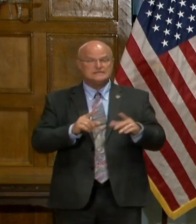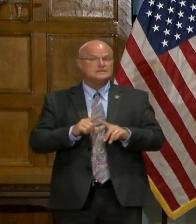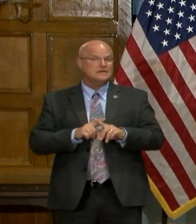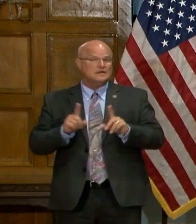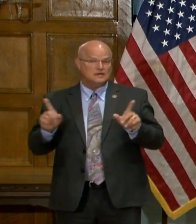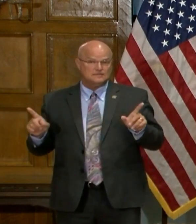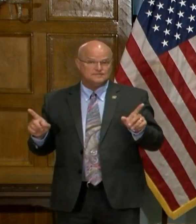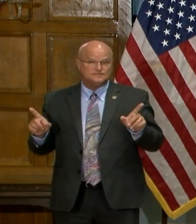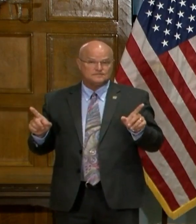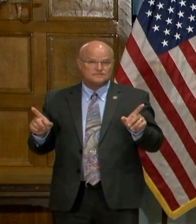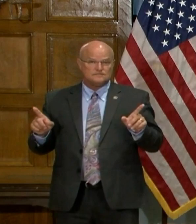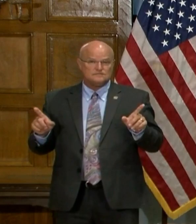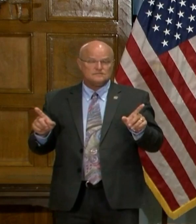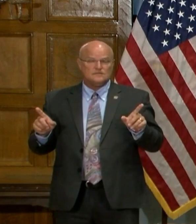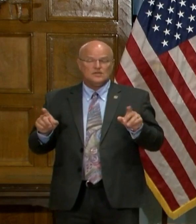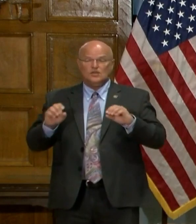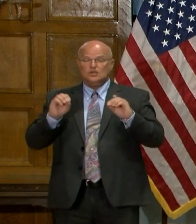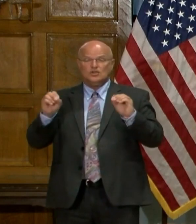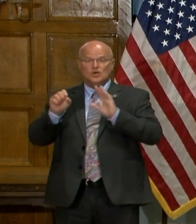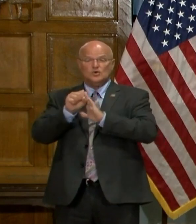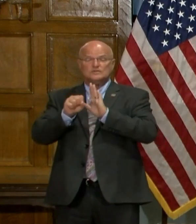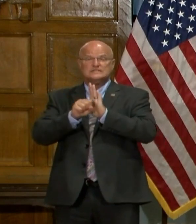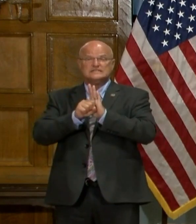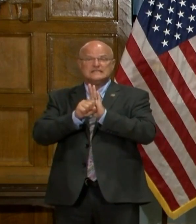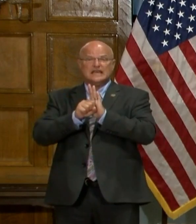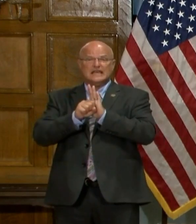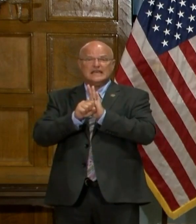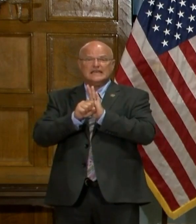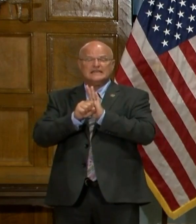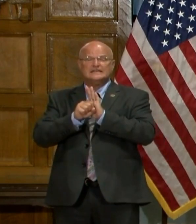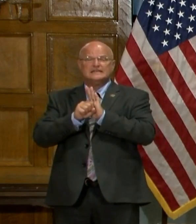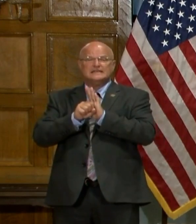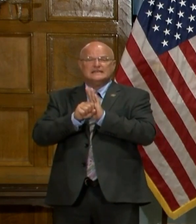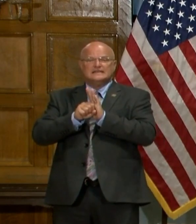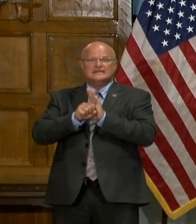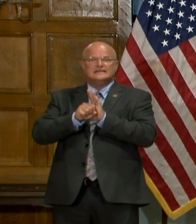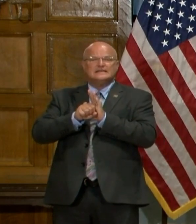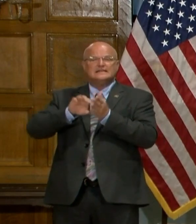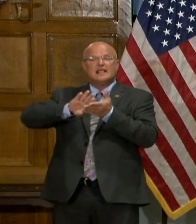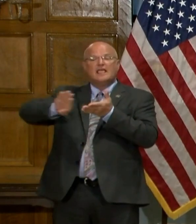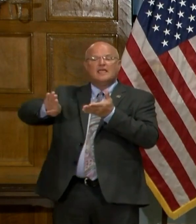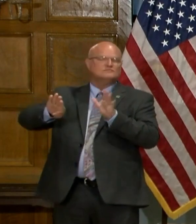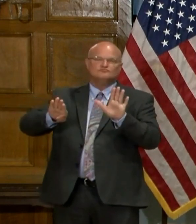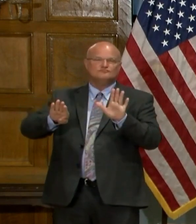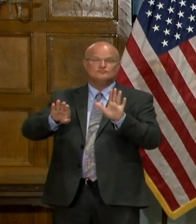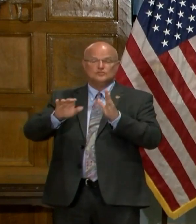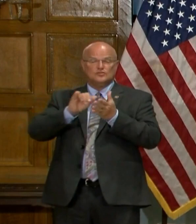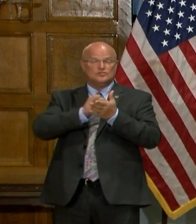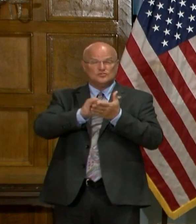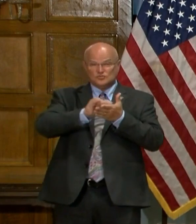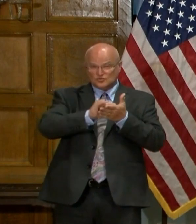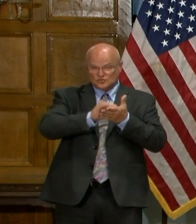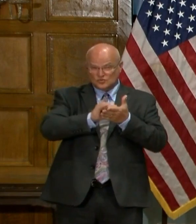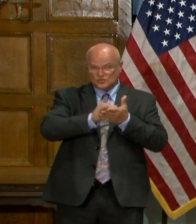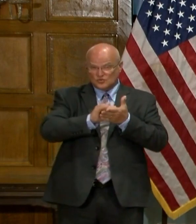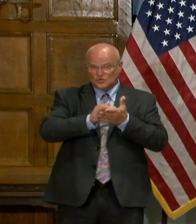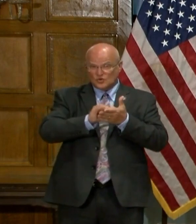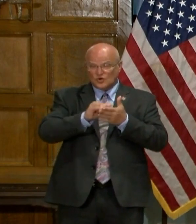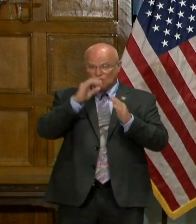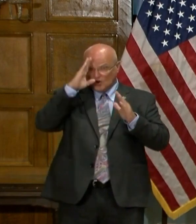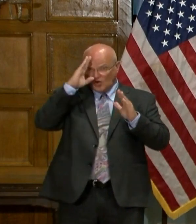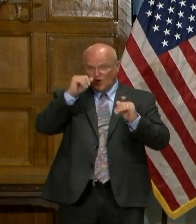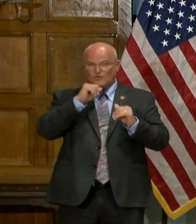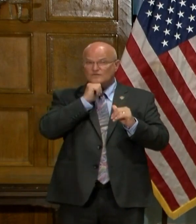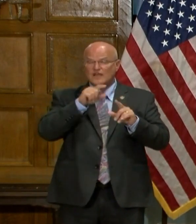but no state is immune from it. That's what we've seen. And so New York,